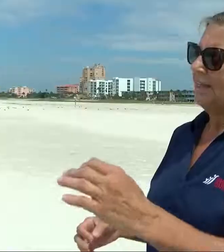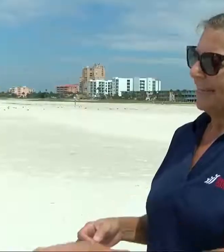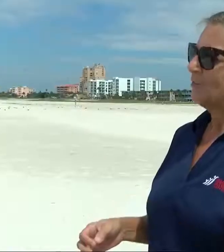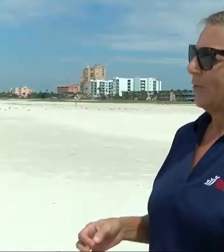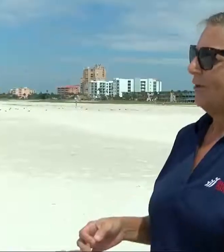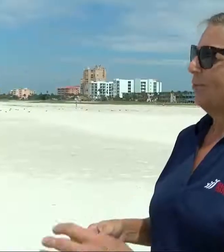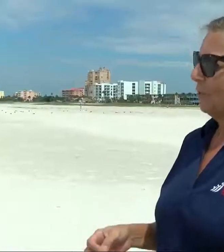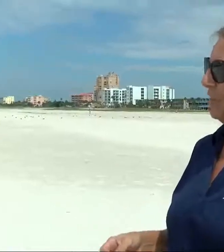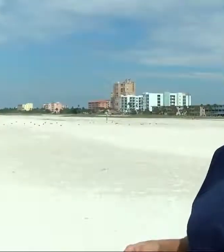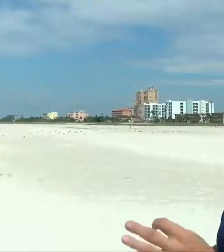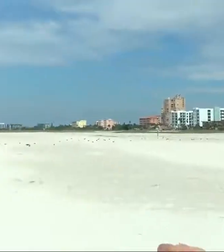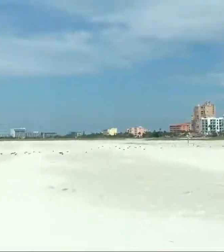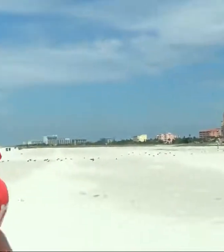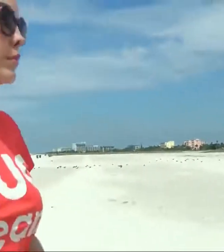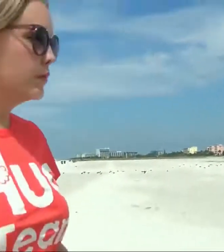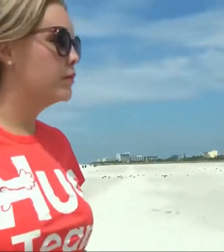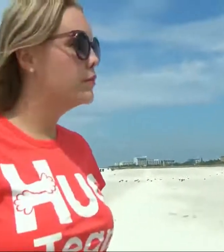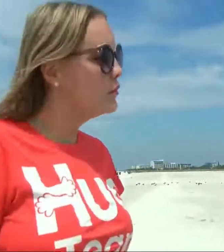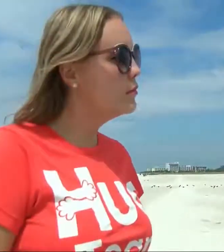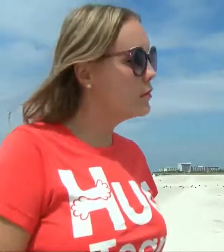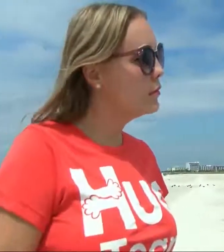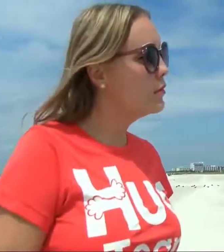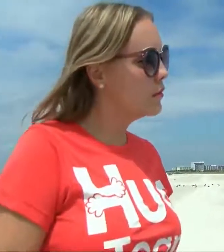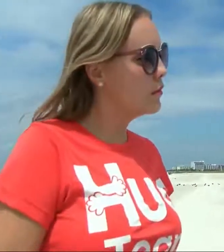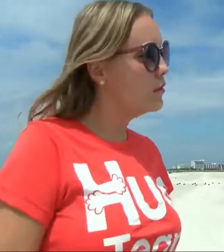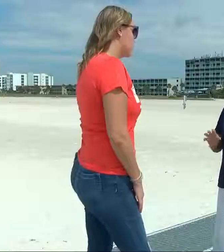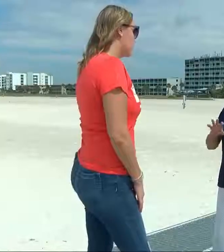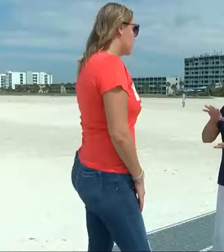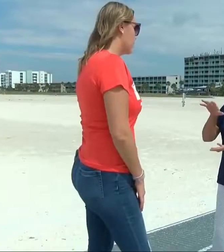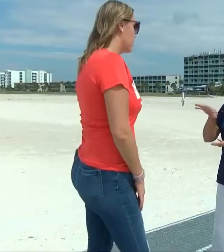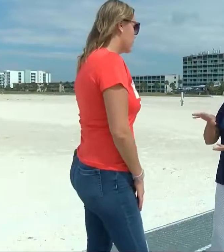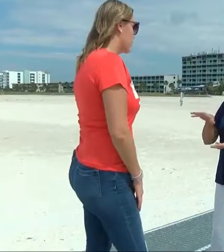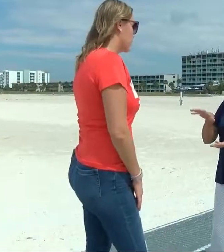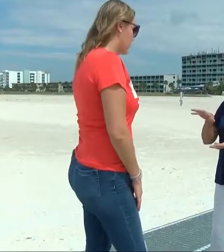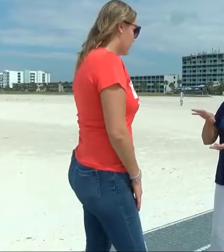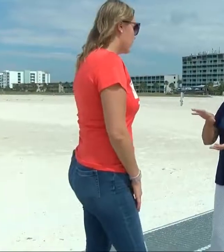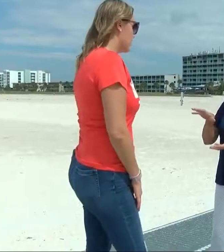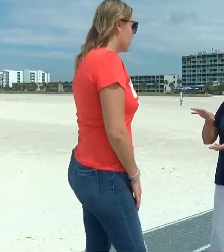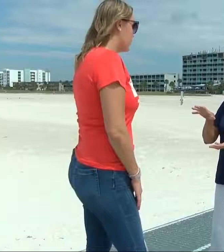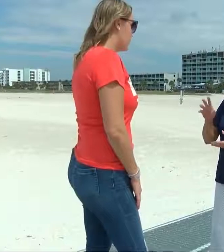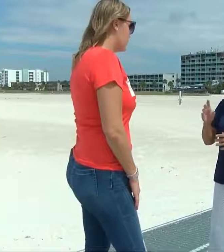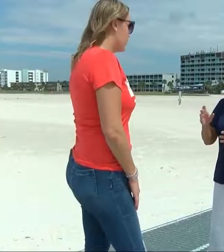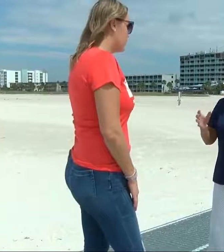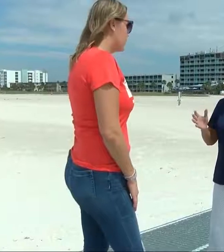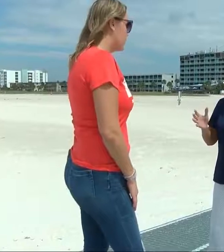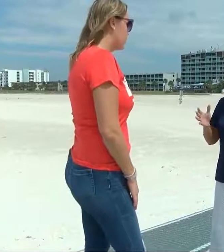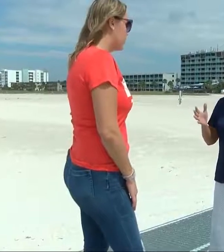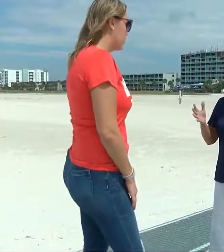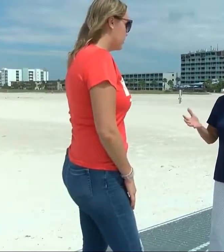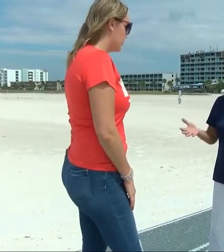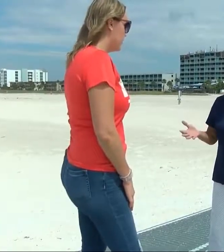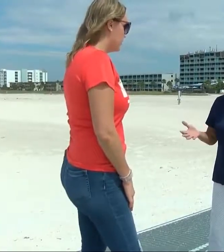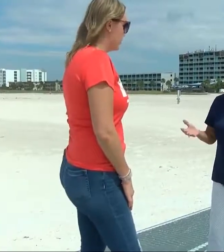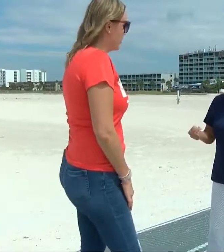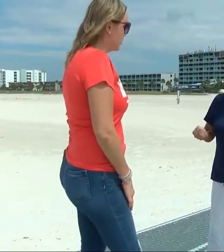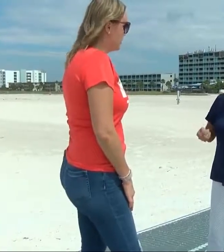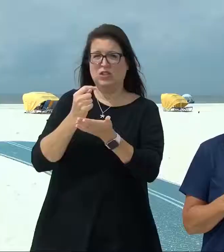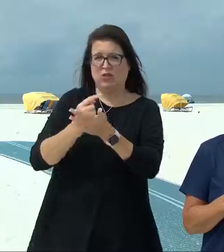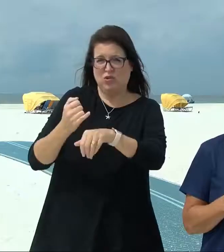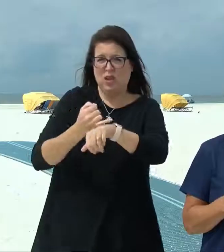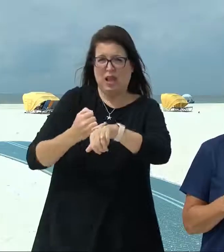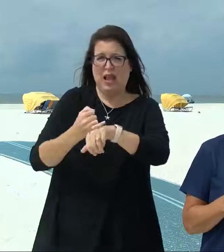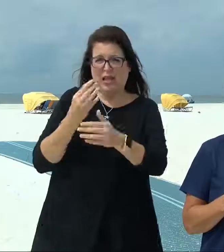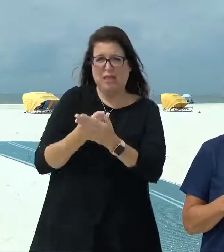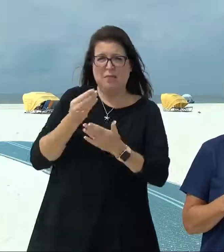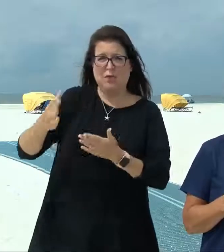else. So the Disability Achievement Center and Help Us Gather have teamed up to push for more mats across Tampa Bay beaches.